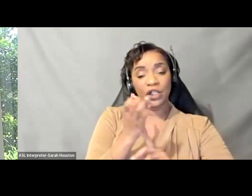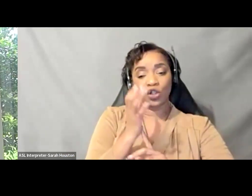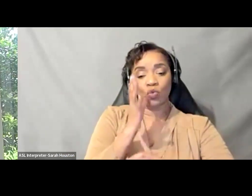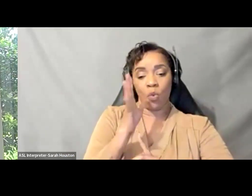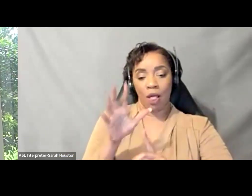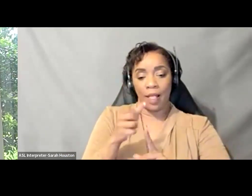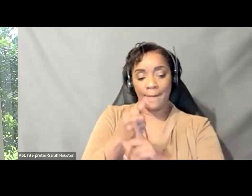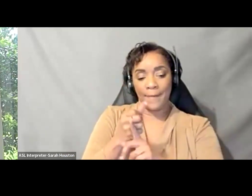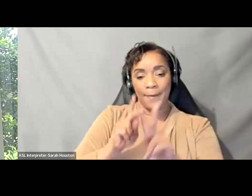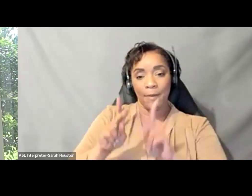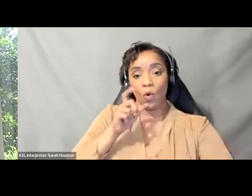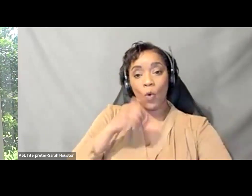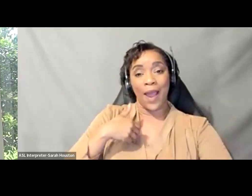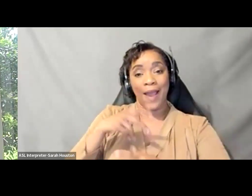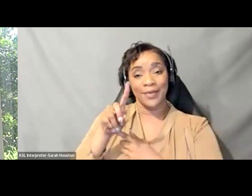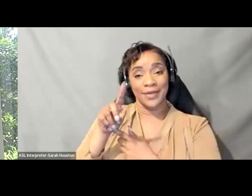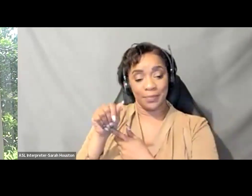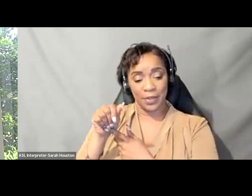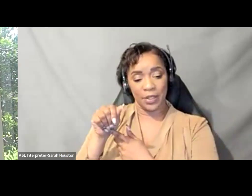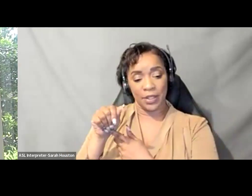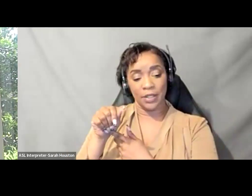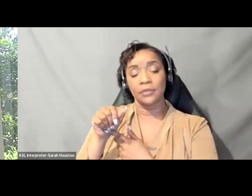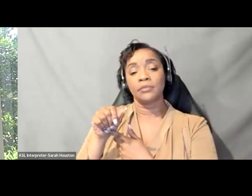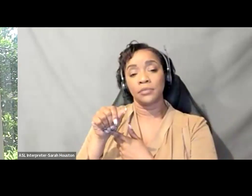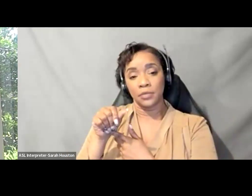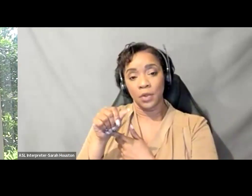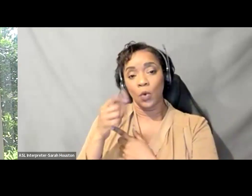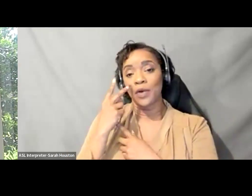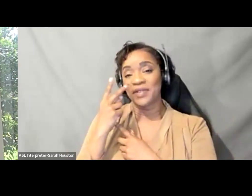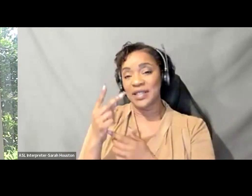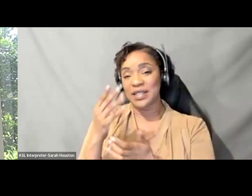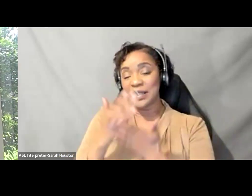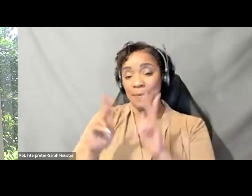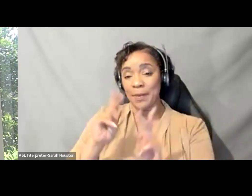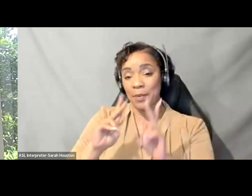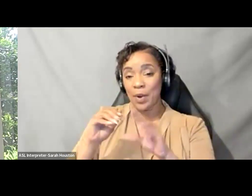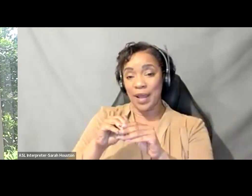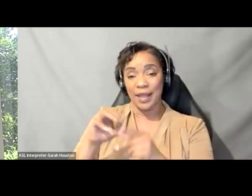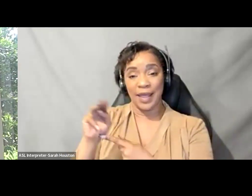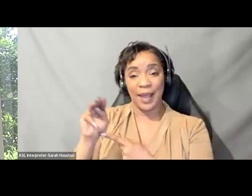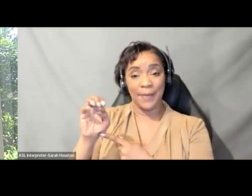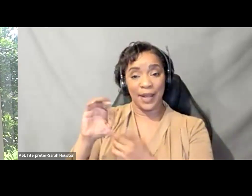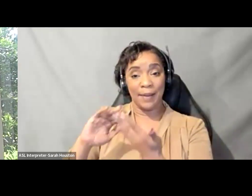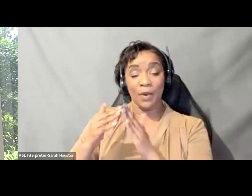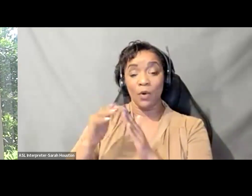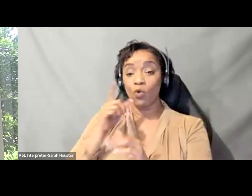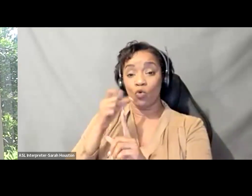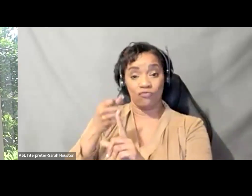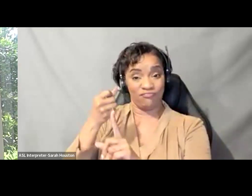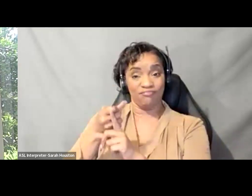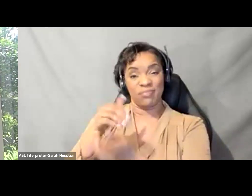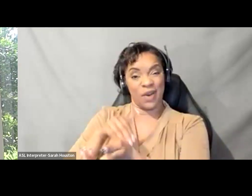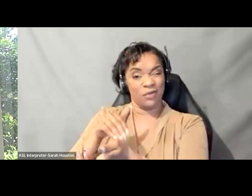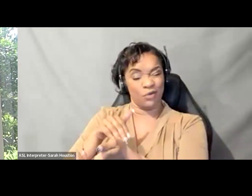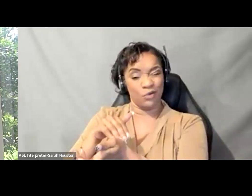with disabilities, someone who may already have. We've seen some people in the ME community who have gotten COVID and then have